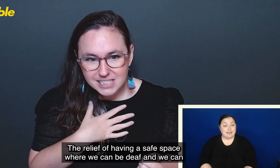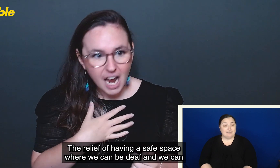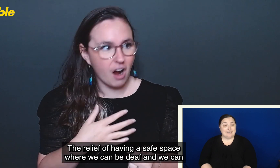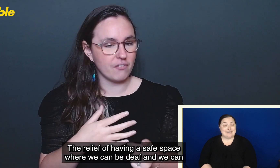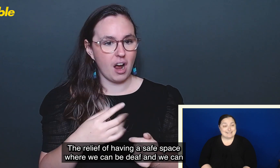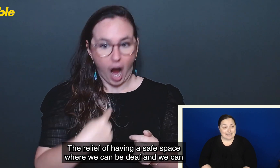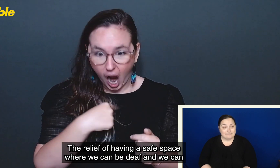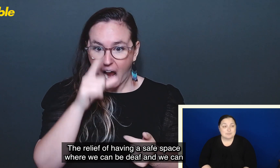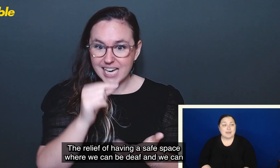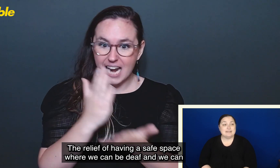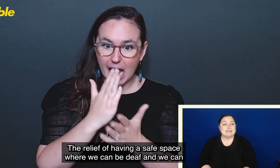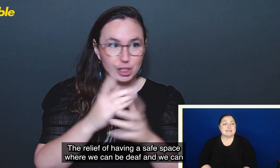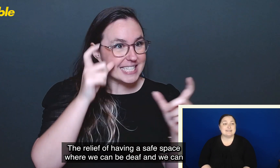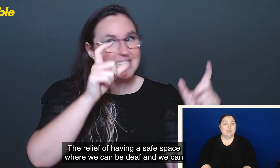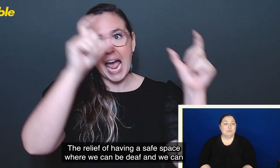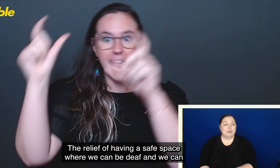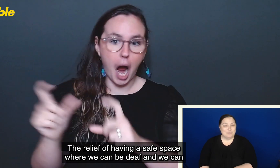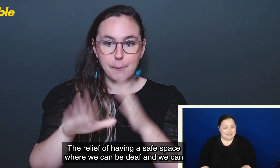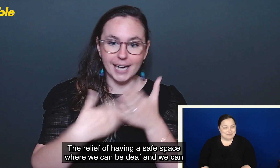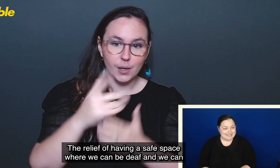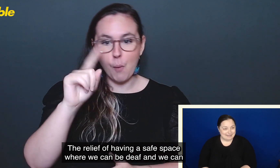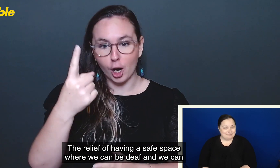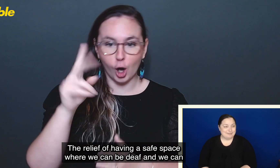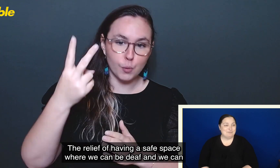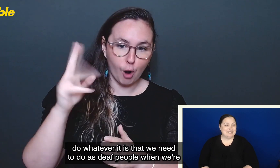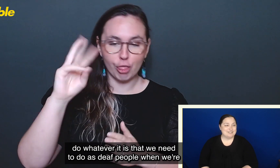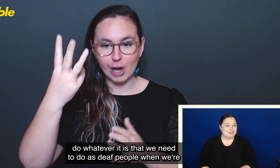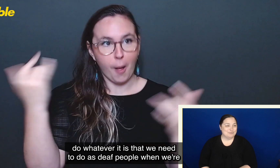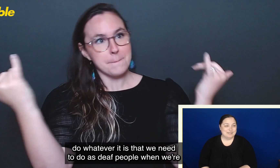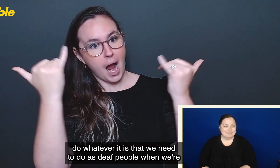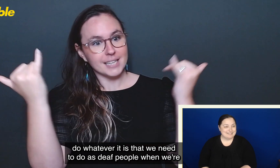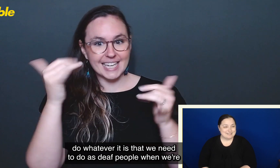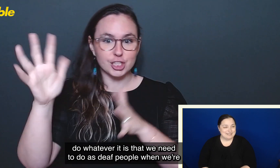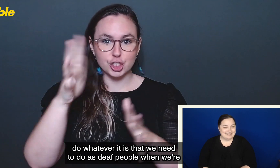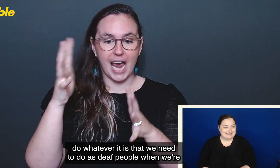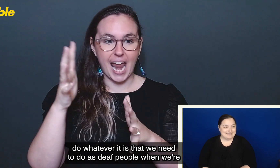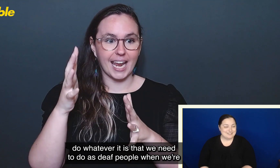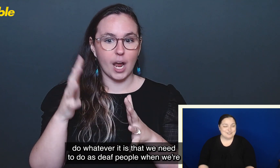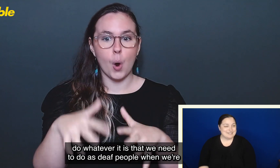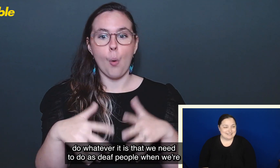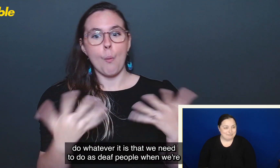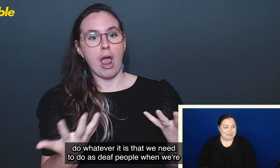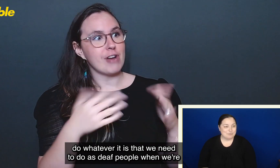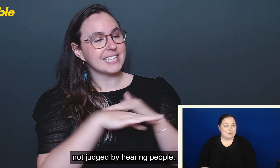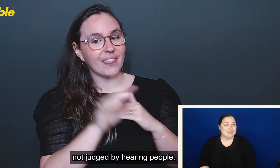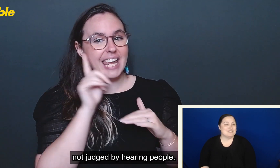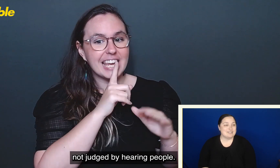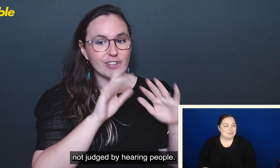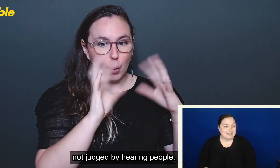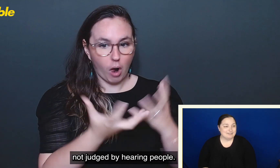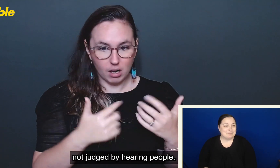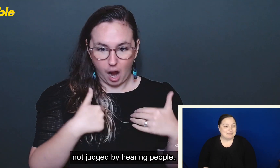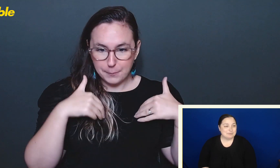of having a safe space where we can be deaf and we can do whatever it is that we need to do as deaf people when we're not